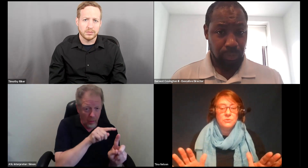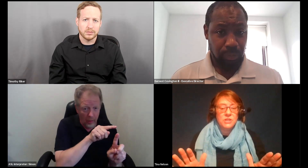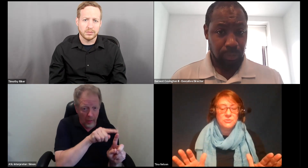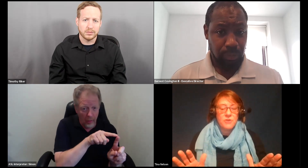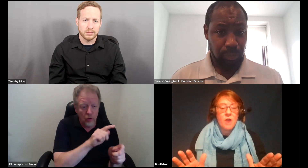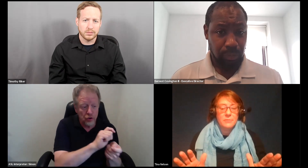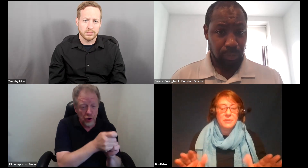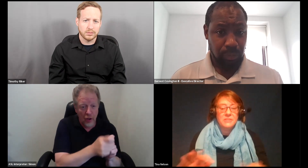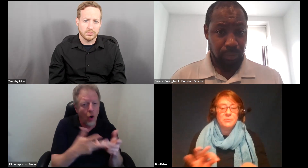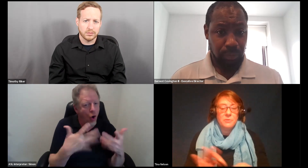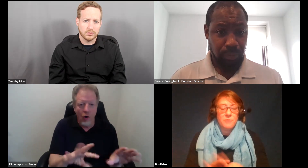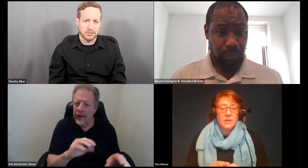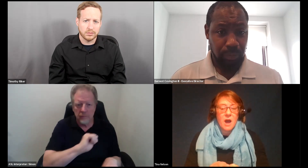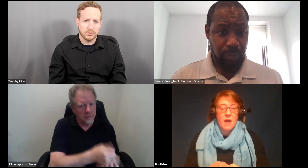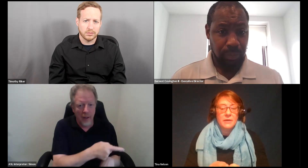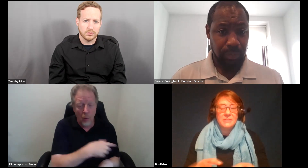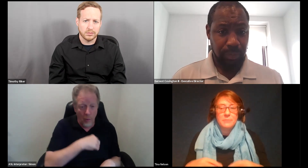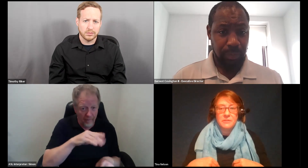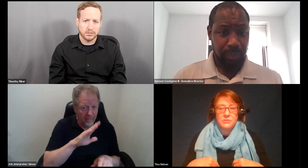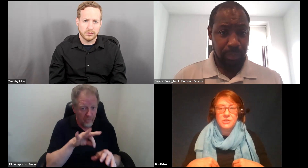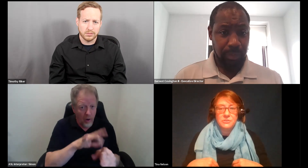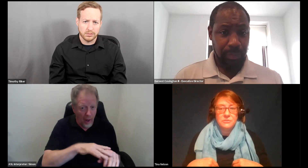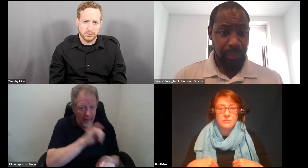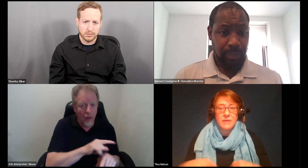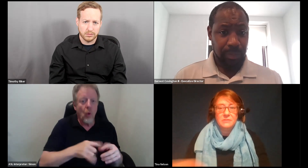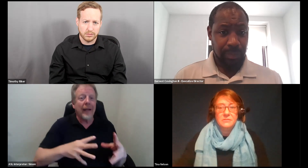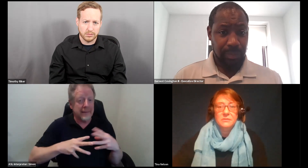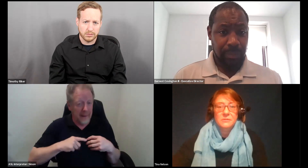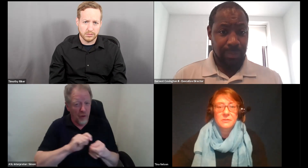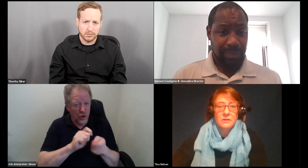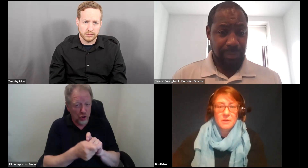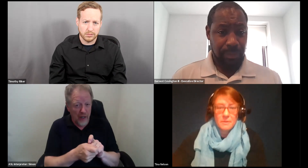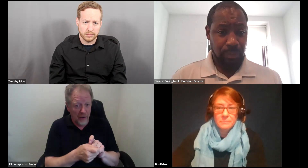Those changes are already in place and we're voting on accepting the changes, correct?